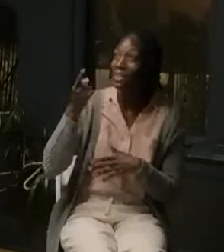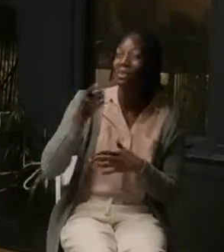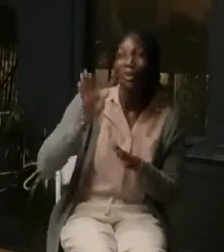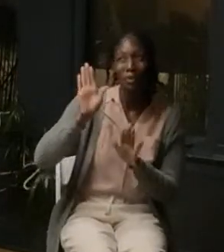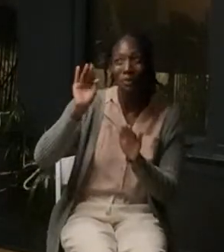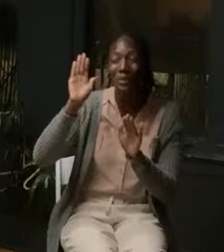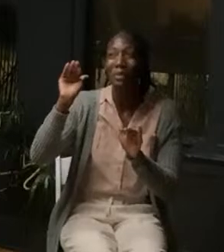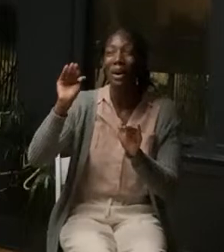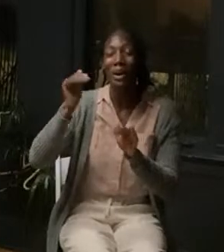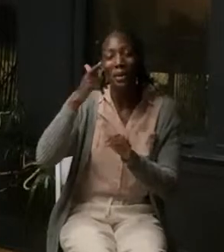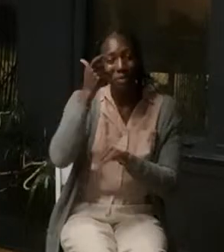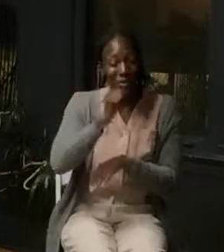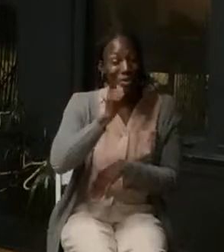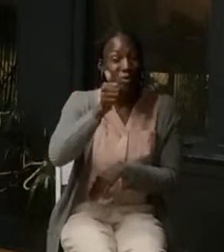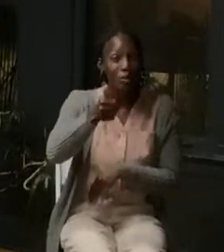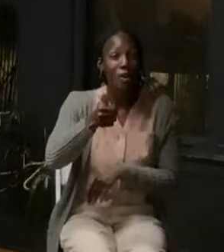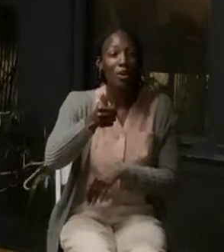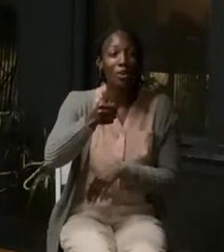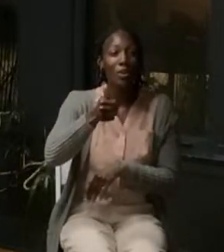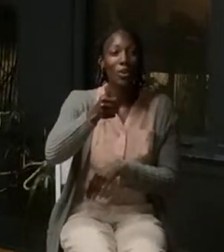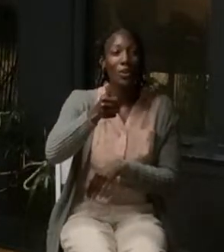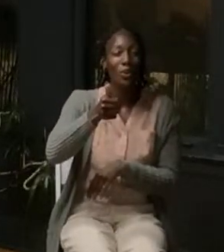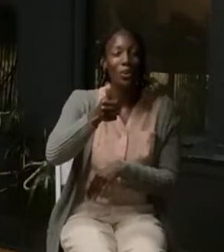well, because tomorrow,